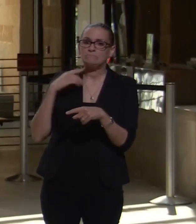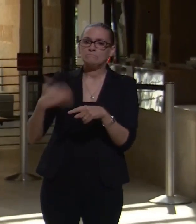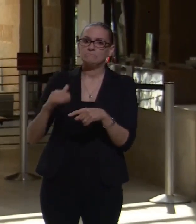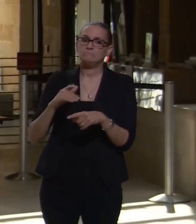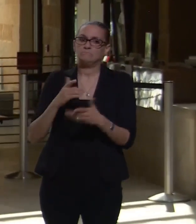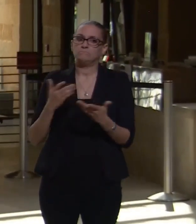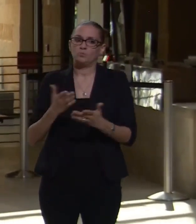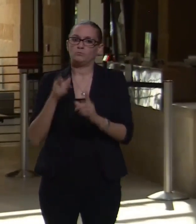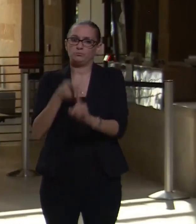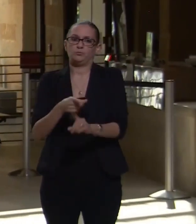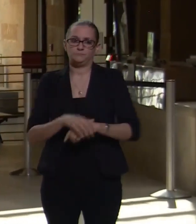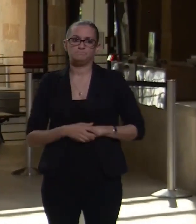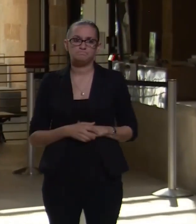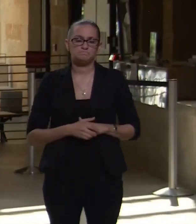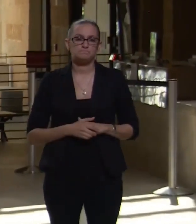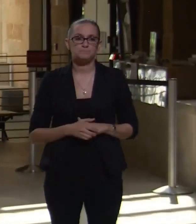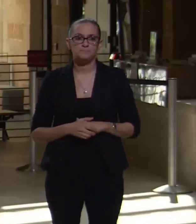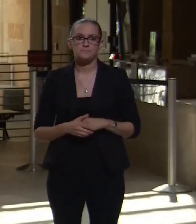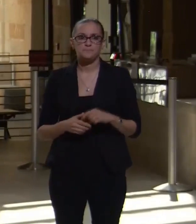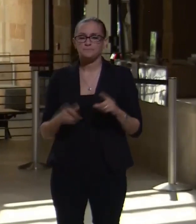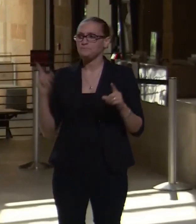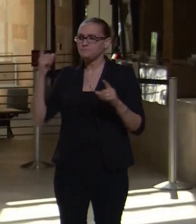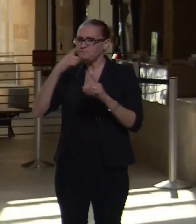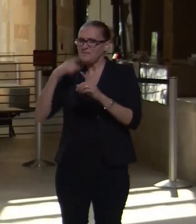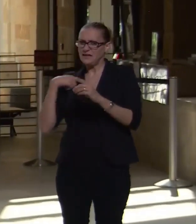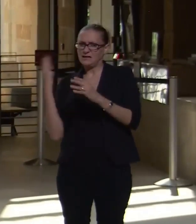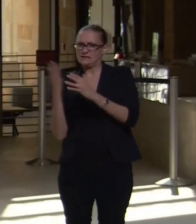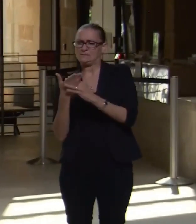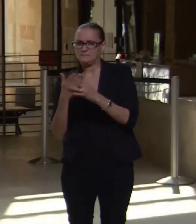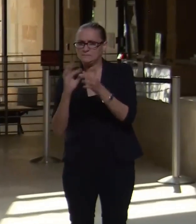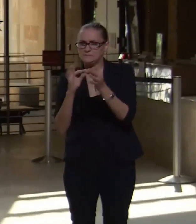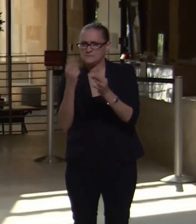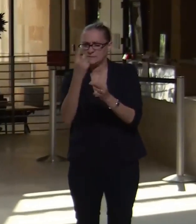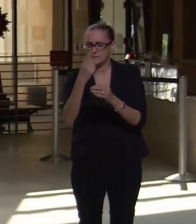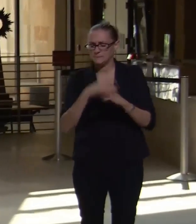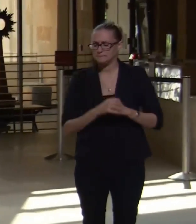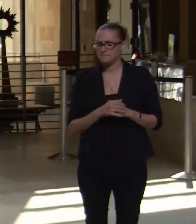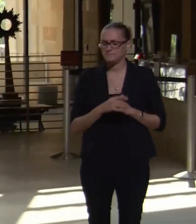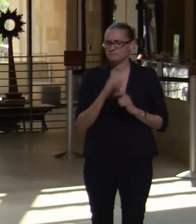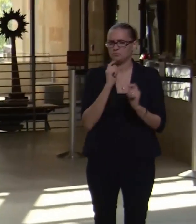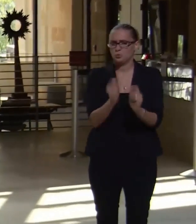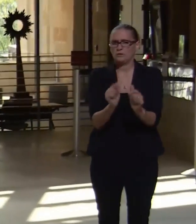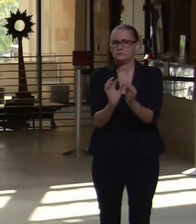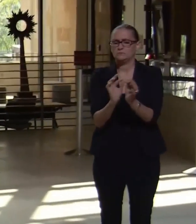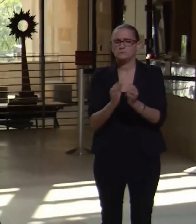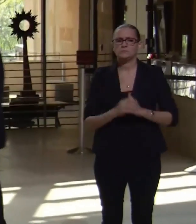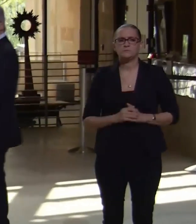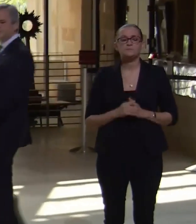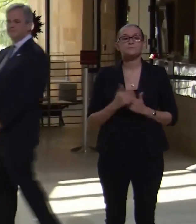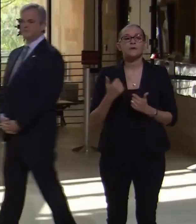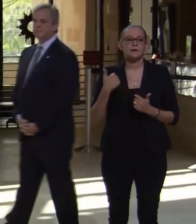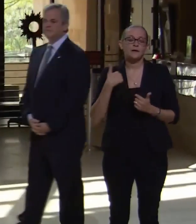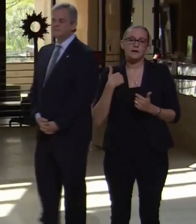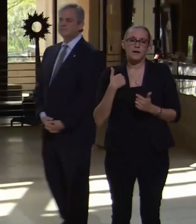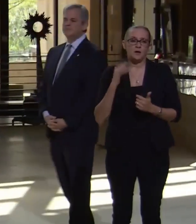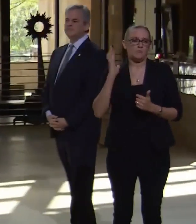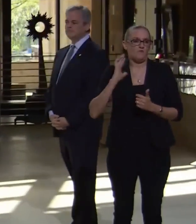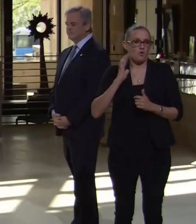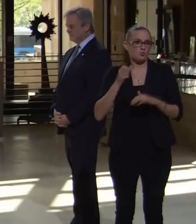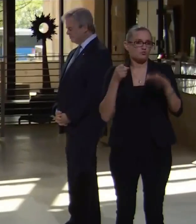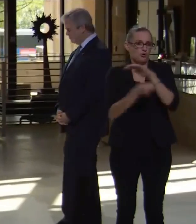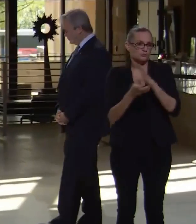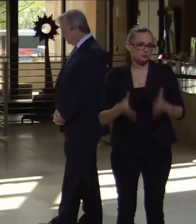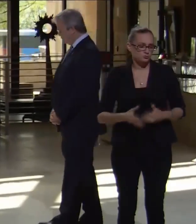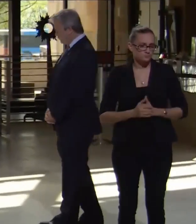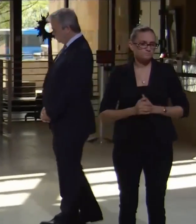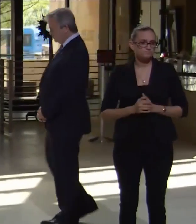That's really the question. And this is from the... May I, on that point, just quickly. I'm a former